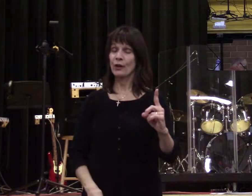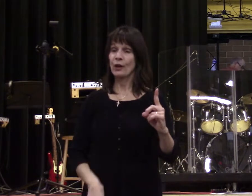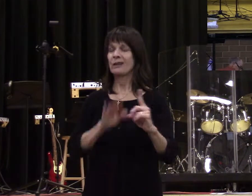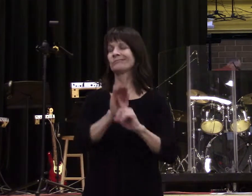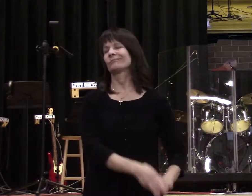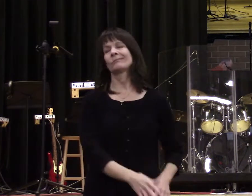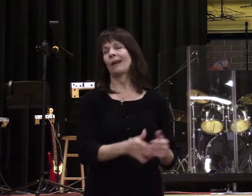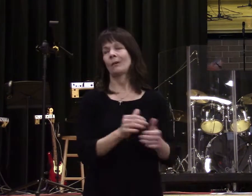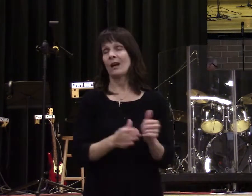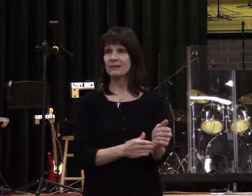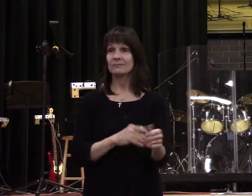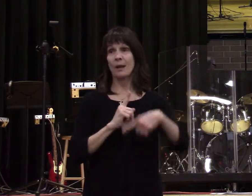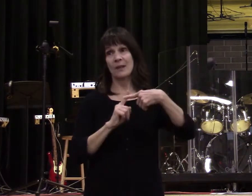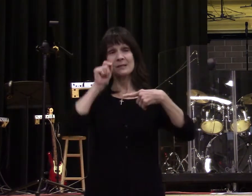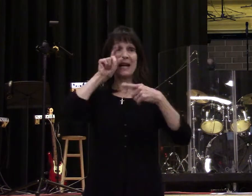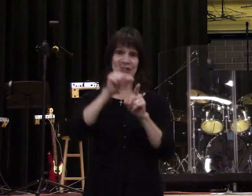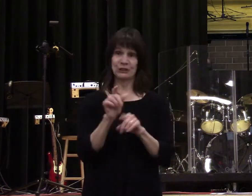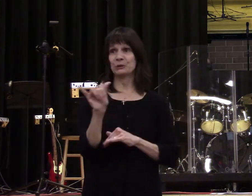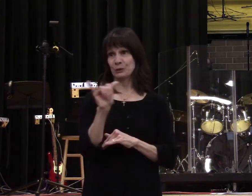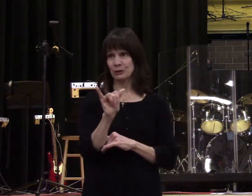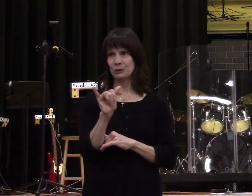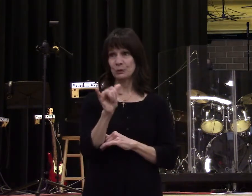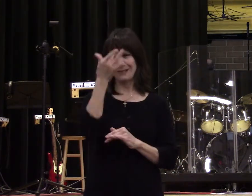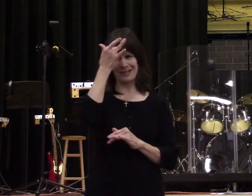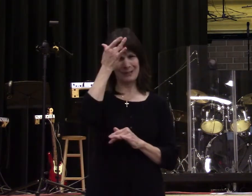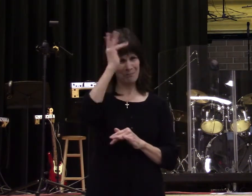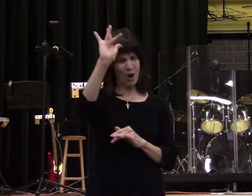But and my sister, by that way, but I was not them.